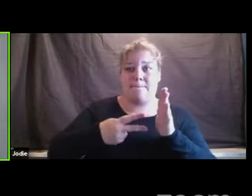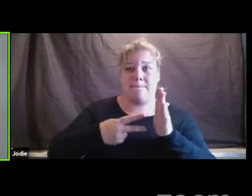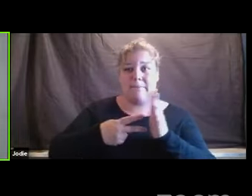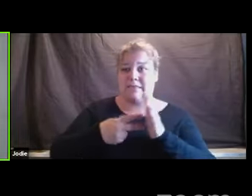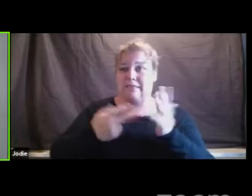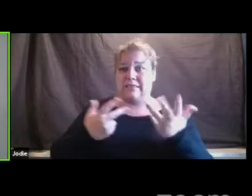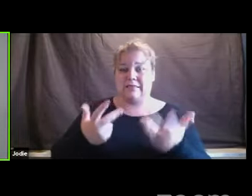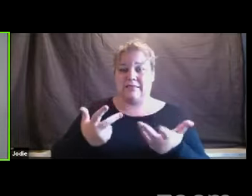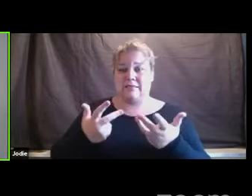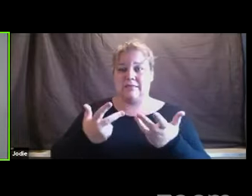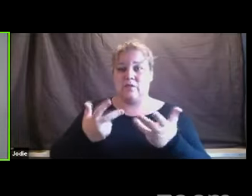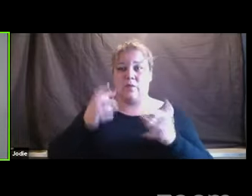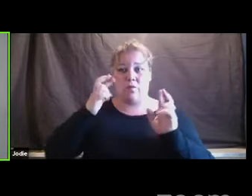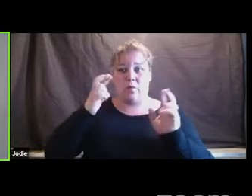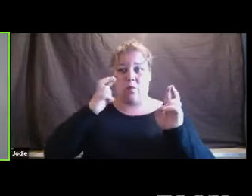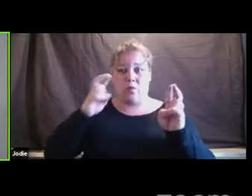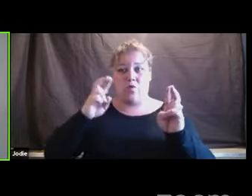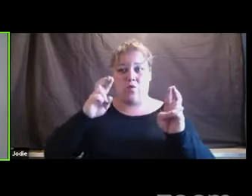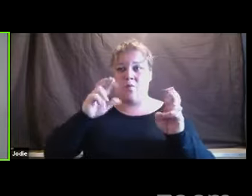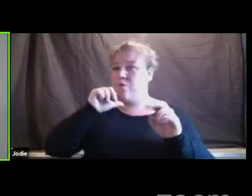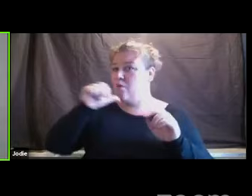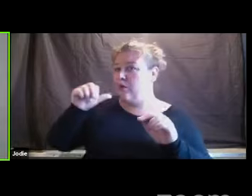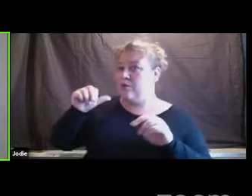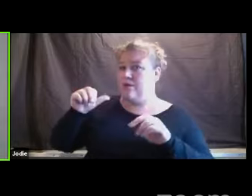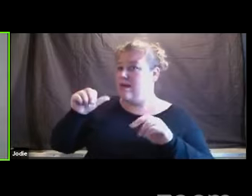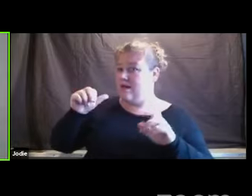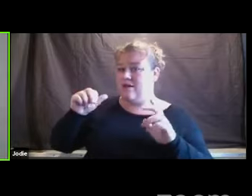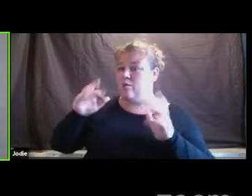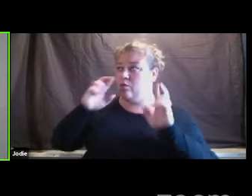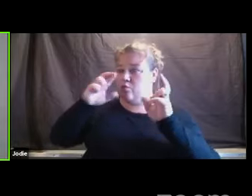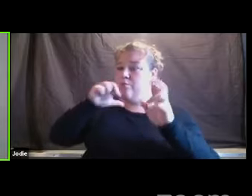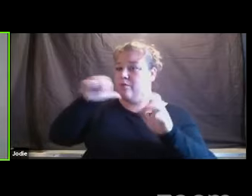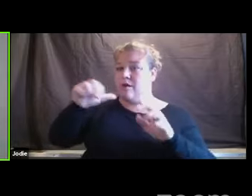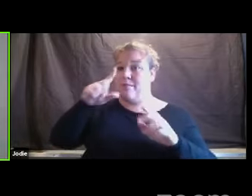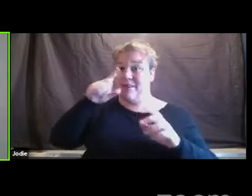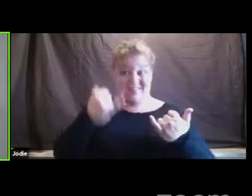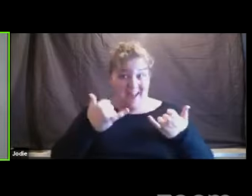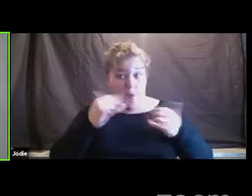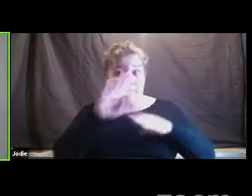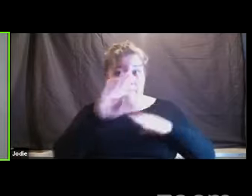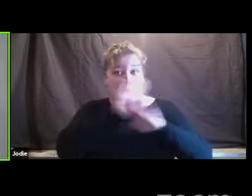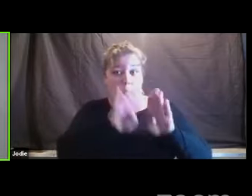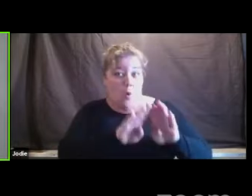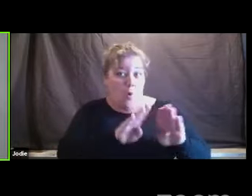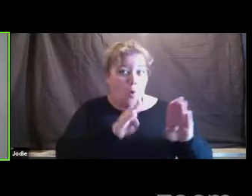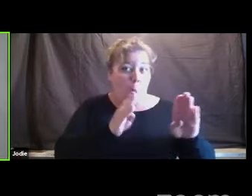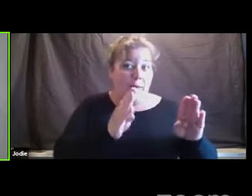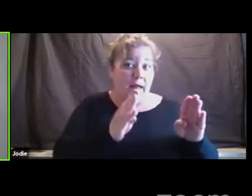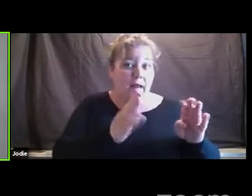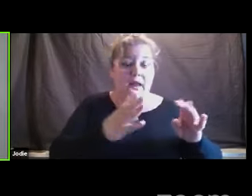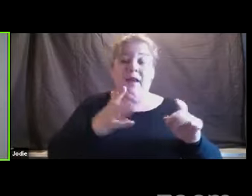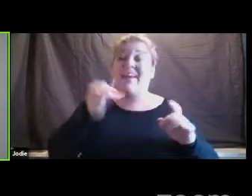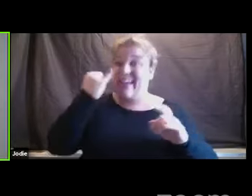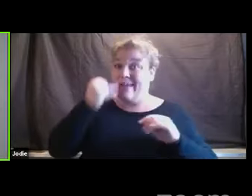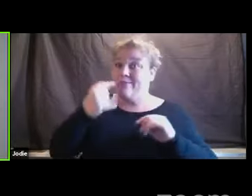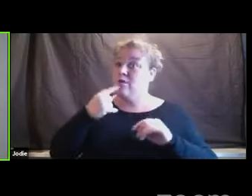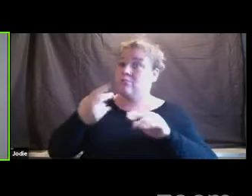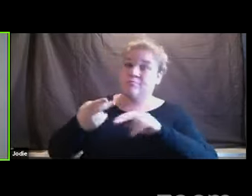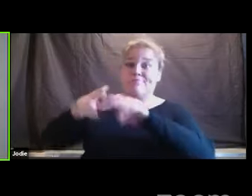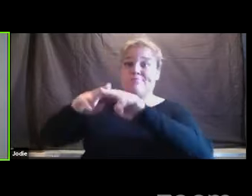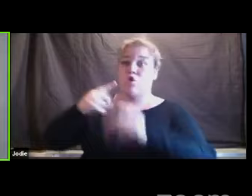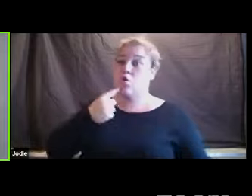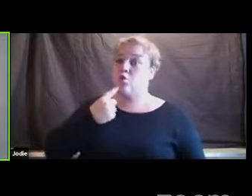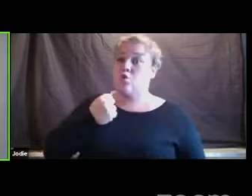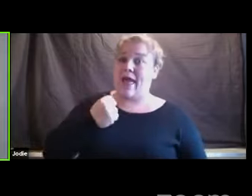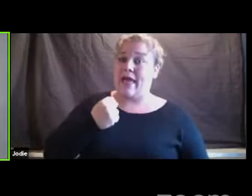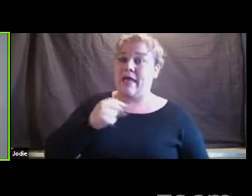is mostly businesses not being open like they are now. And again, I don't anticipate